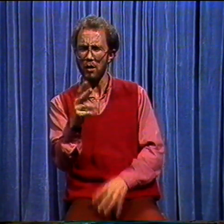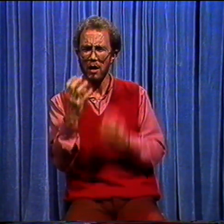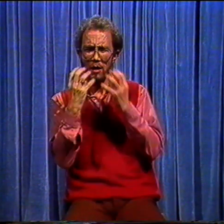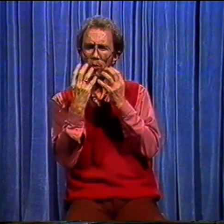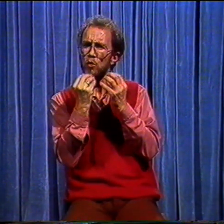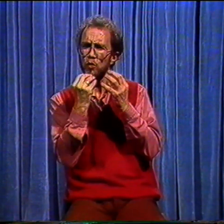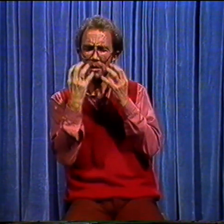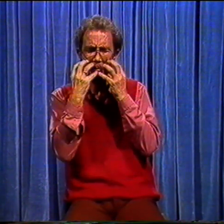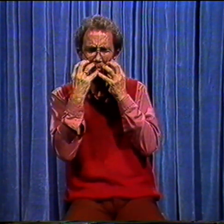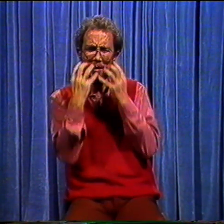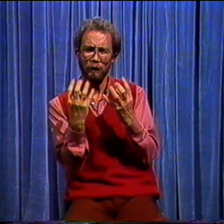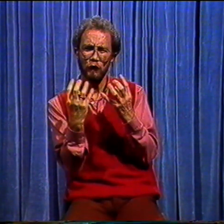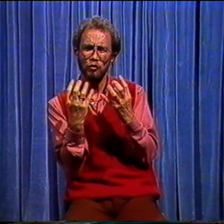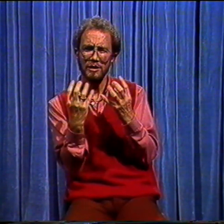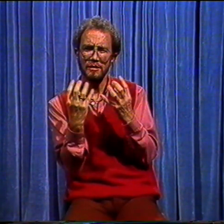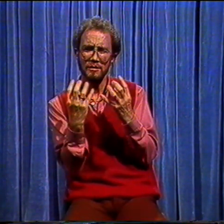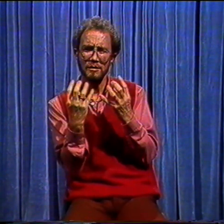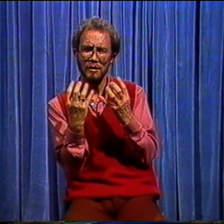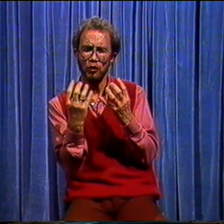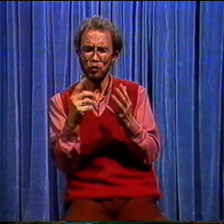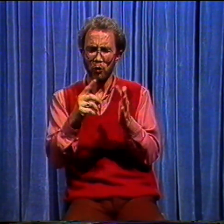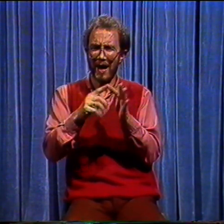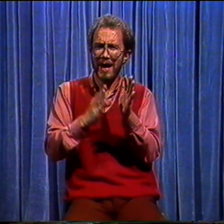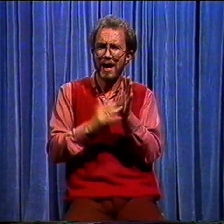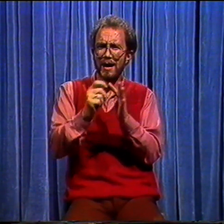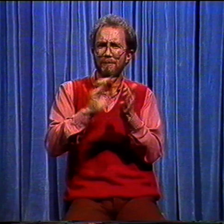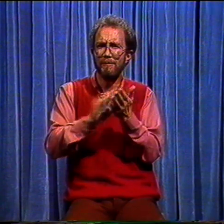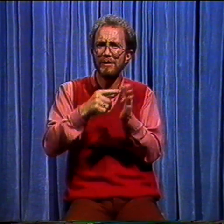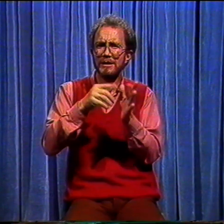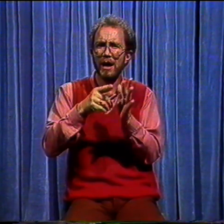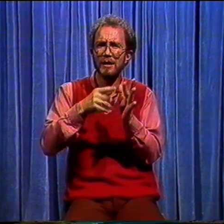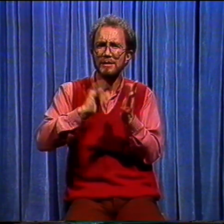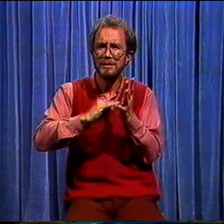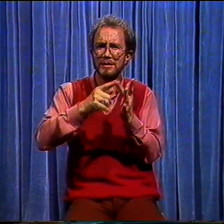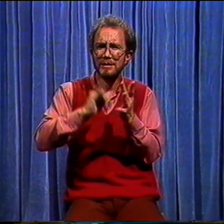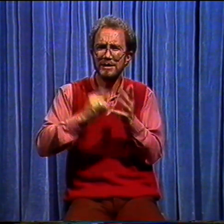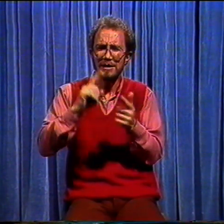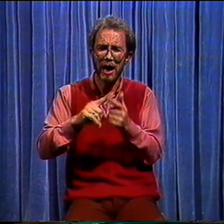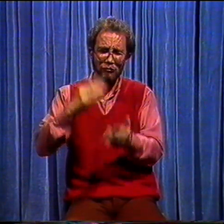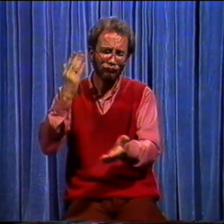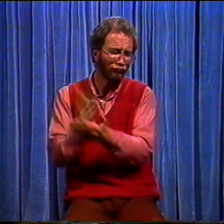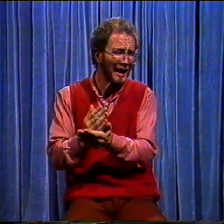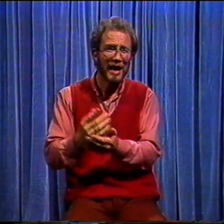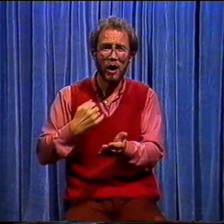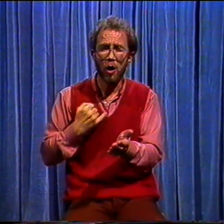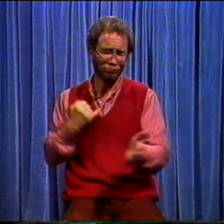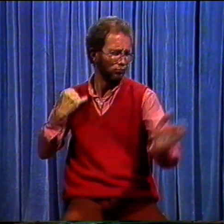you saw that we were using puff cheeks to emphasize, I really